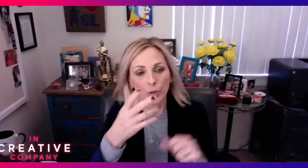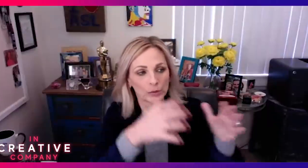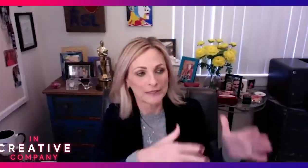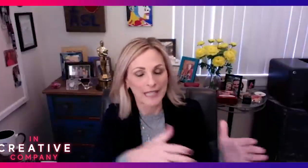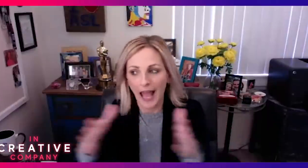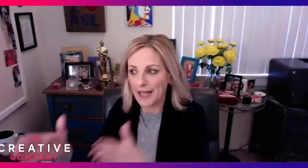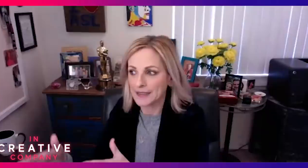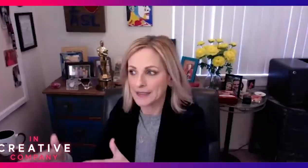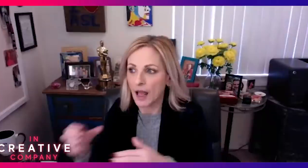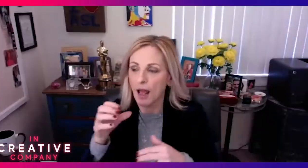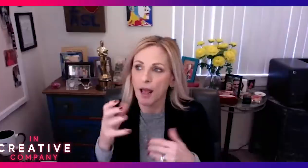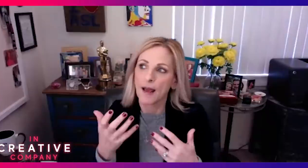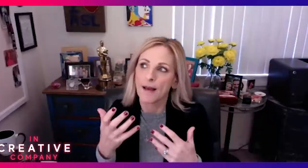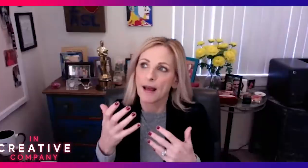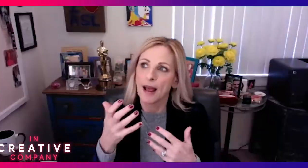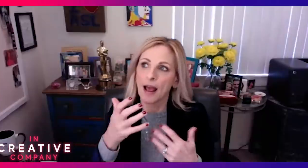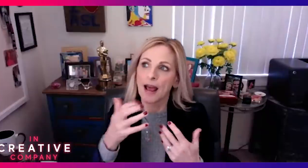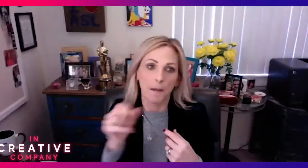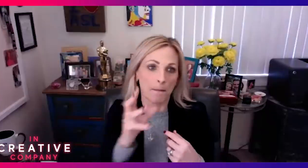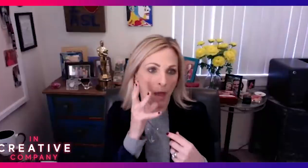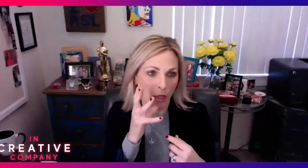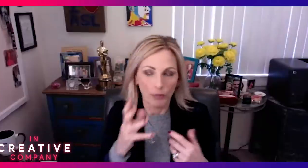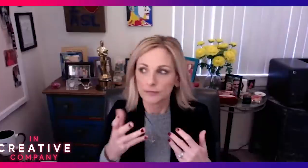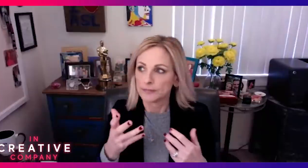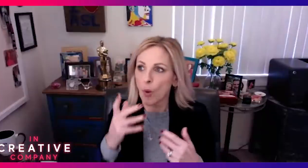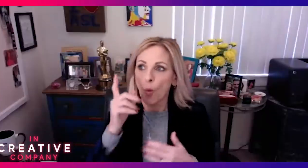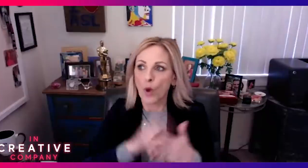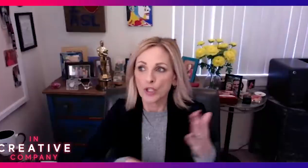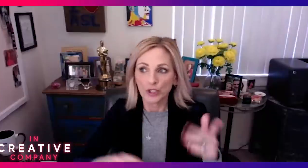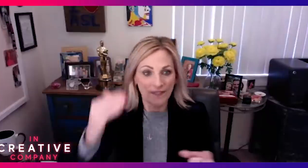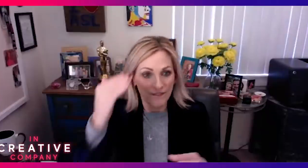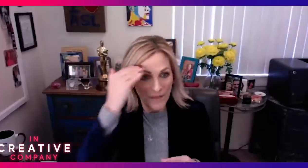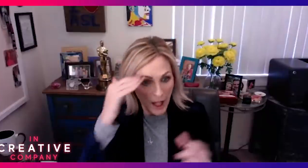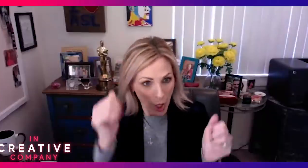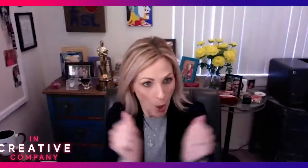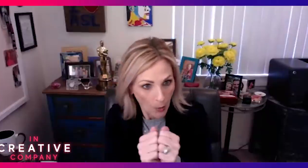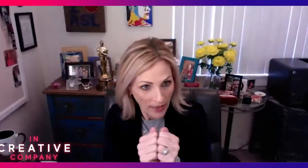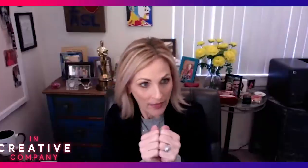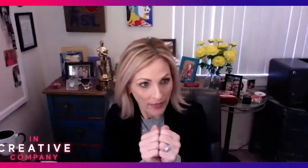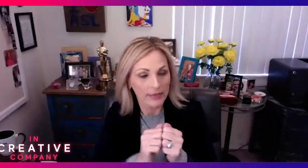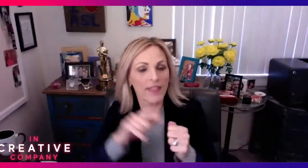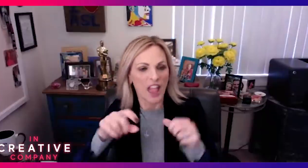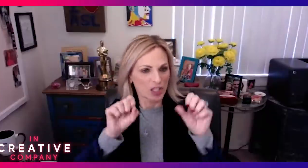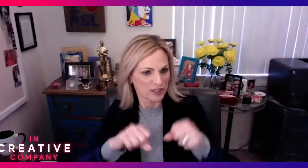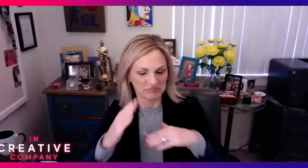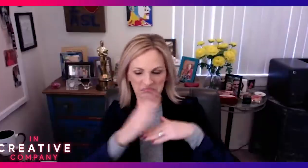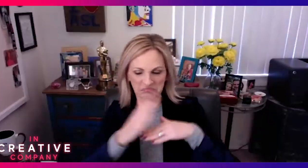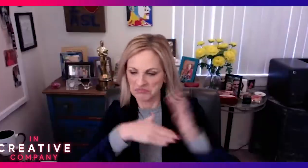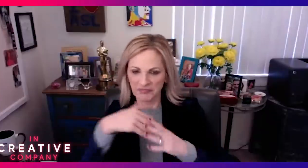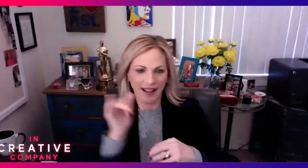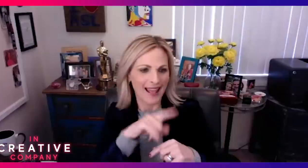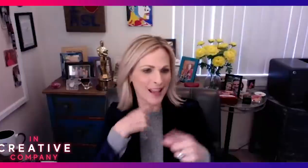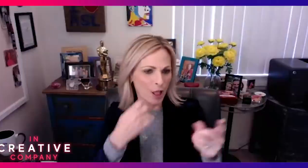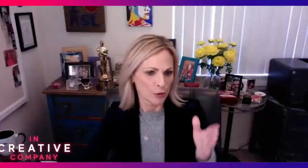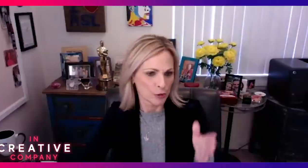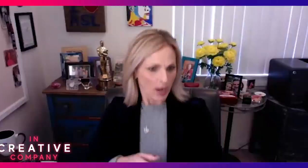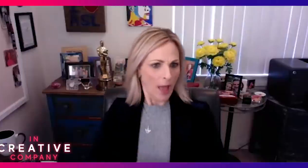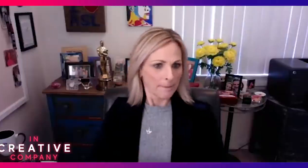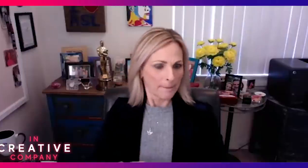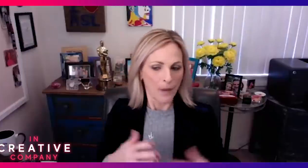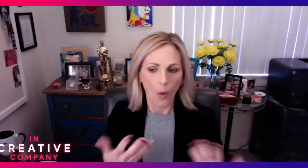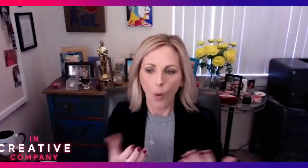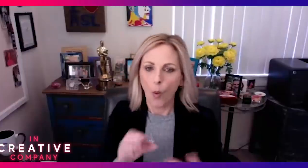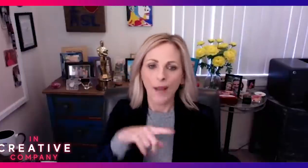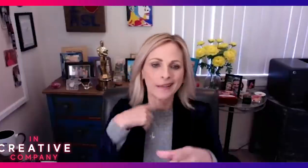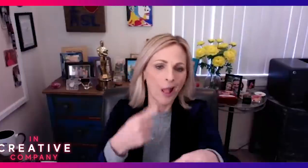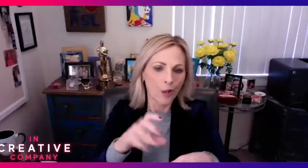communication. And I think Jackie had to deal with the two sides, the side that her as a mother, what she was familiar with, as you said, growing up